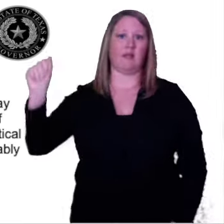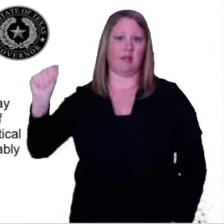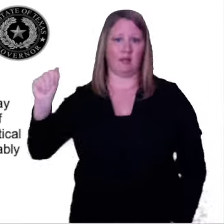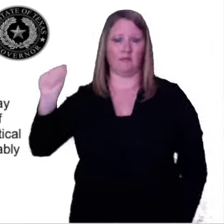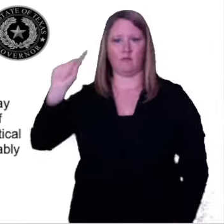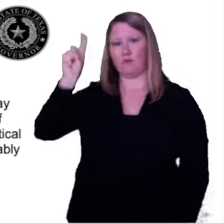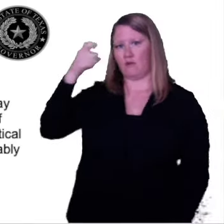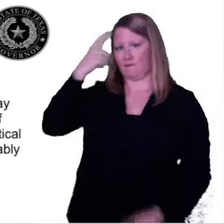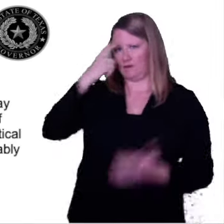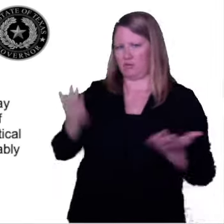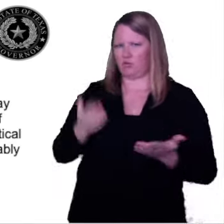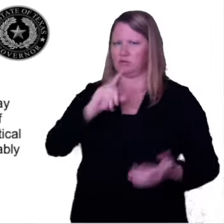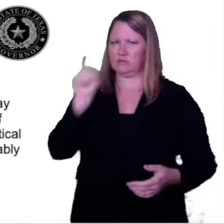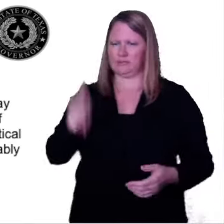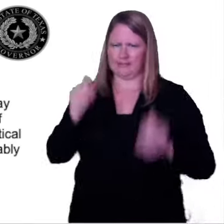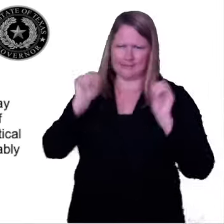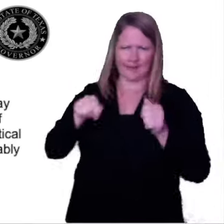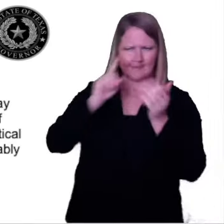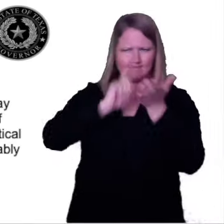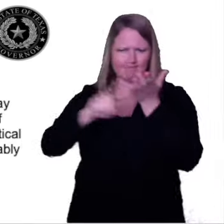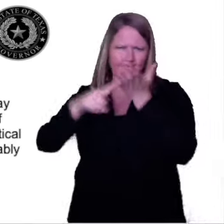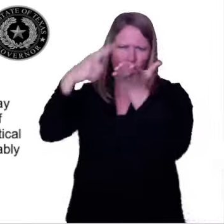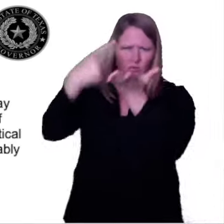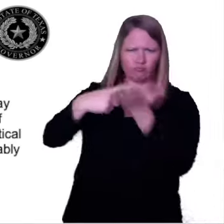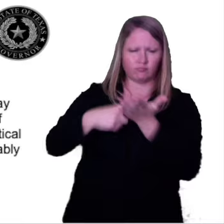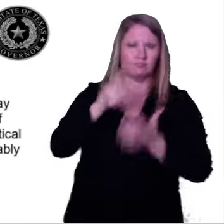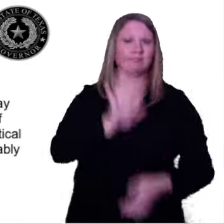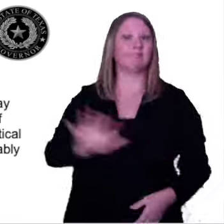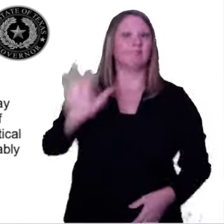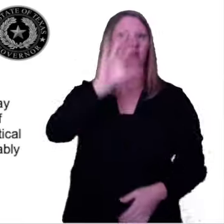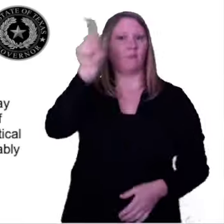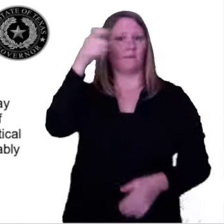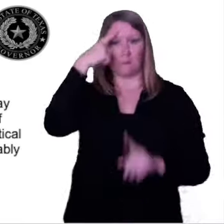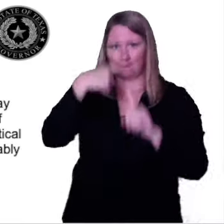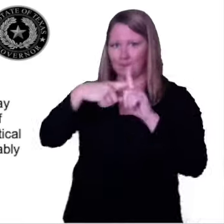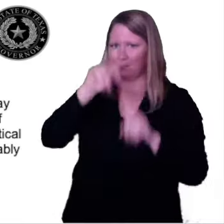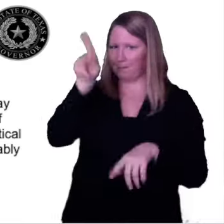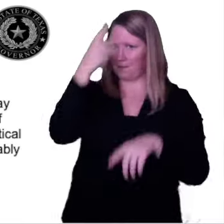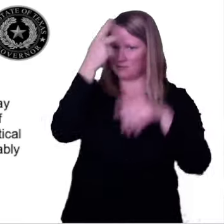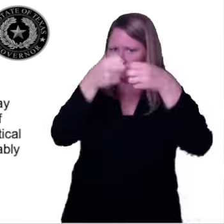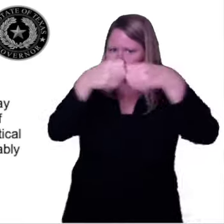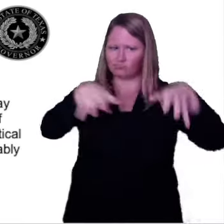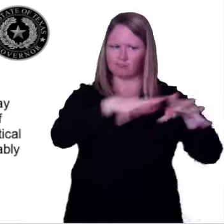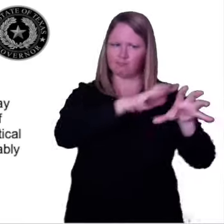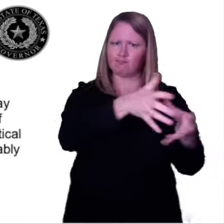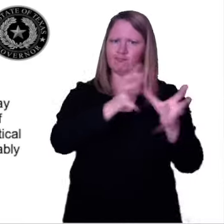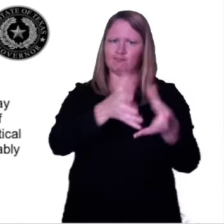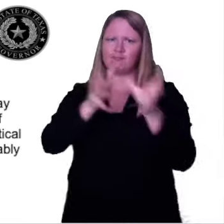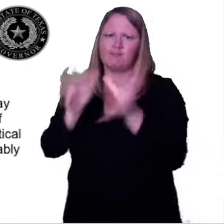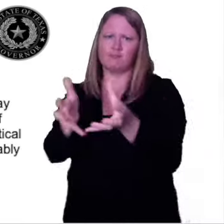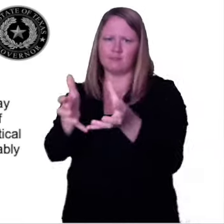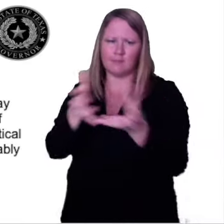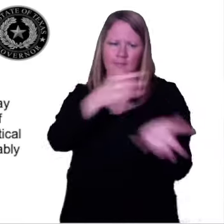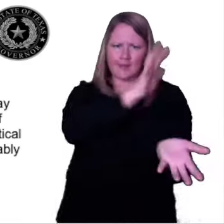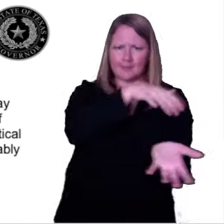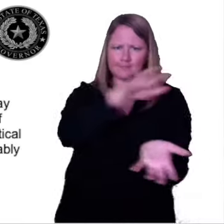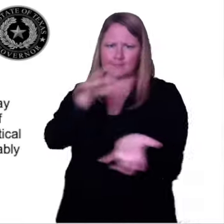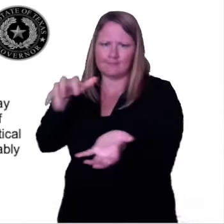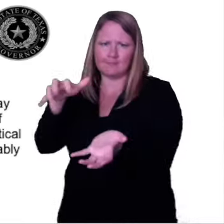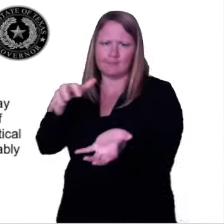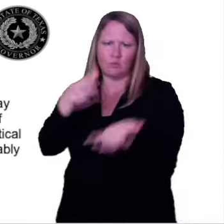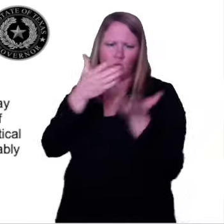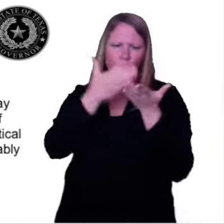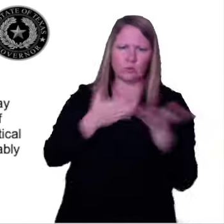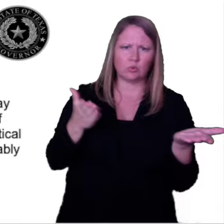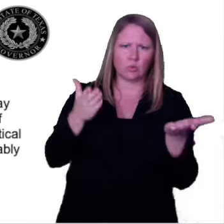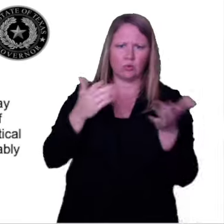418.017a, the governor may use all available resources of state government and of political subdivisions that